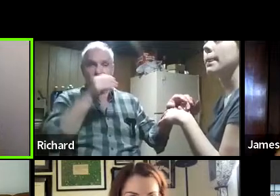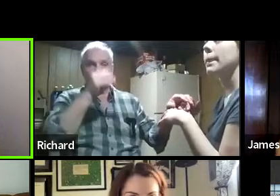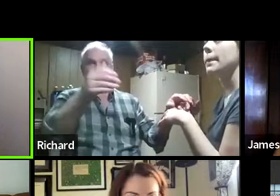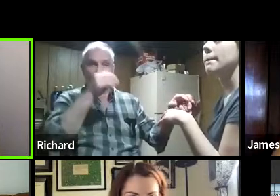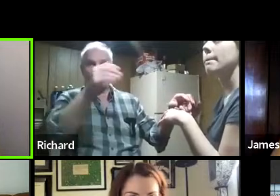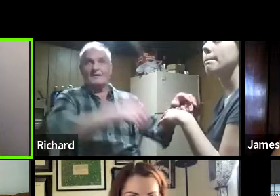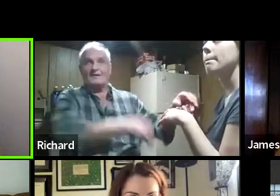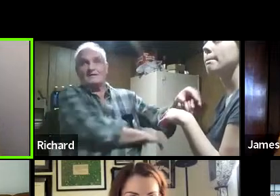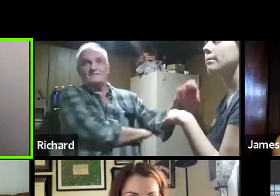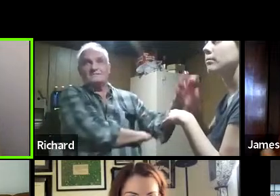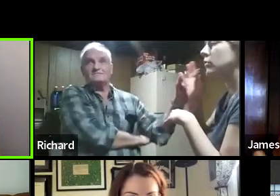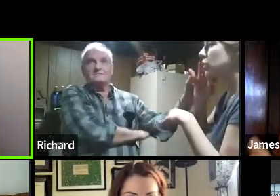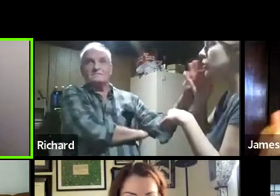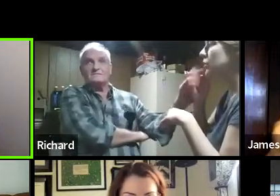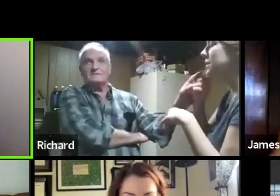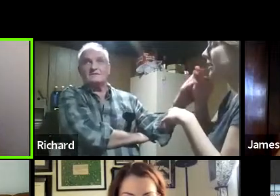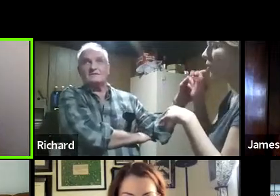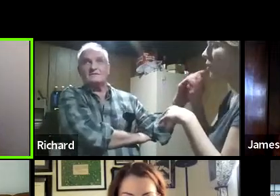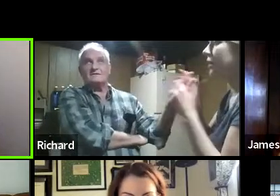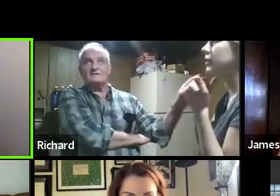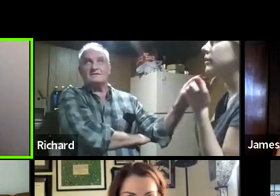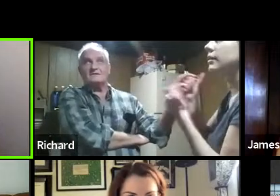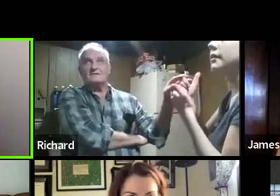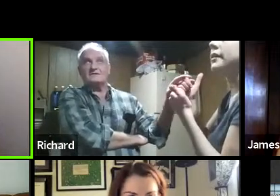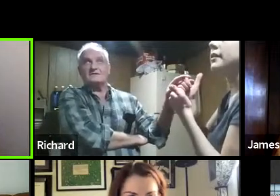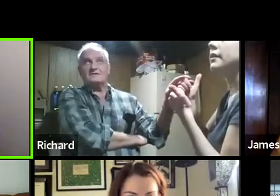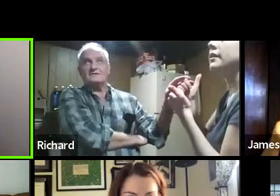This is Chris. Okay.